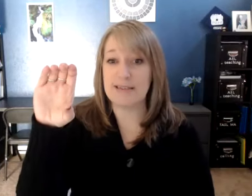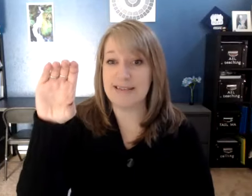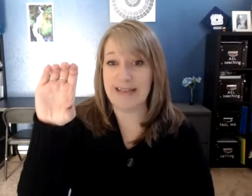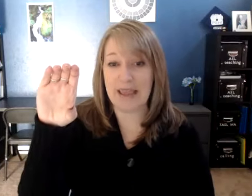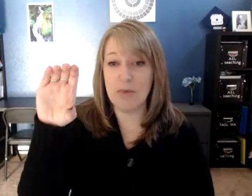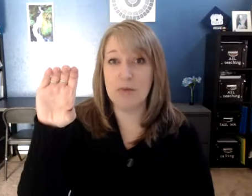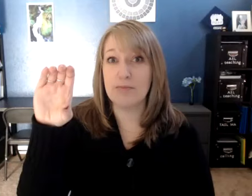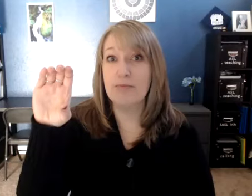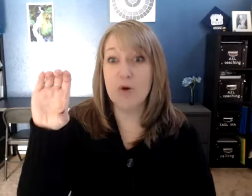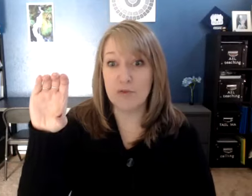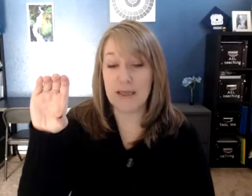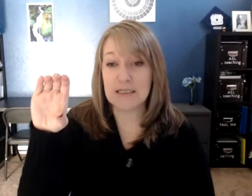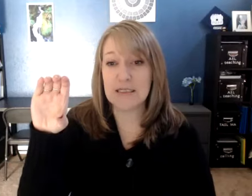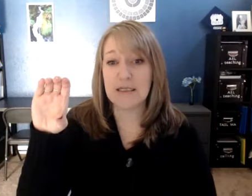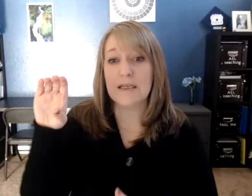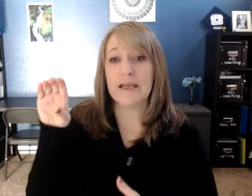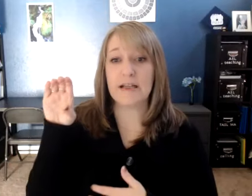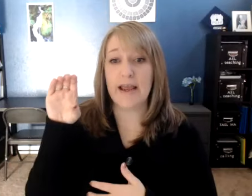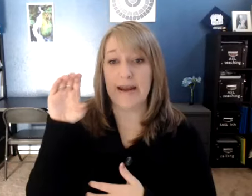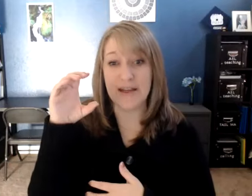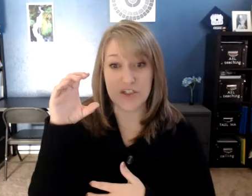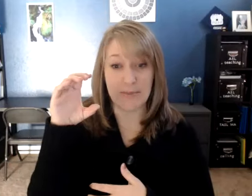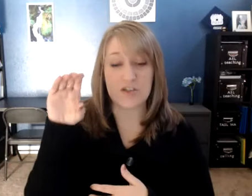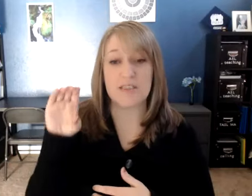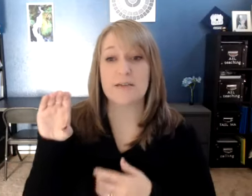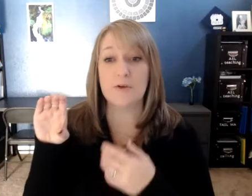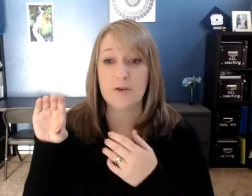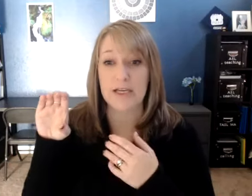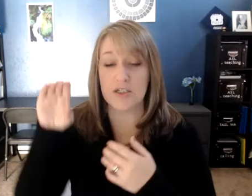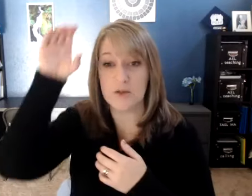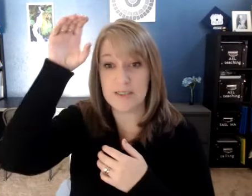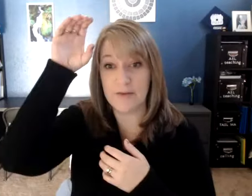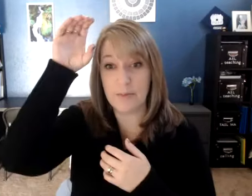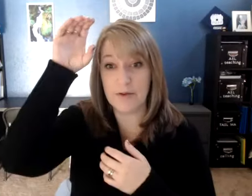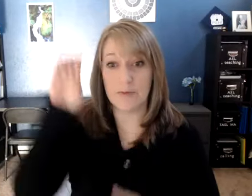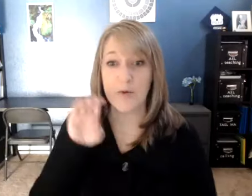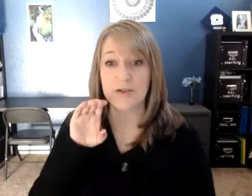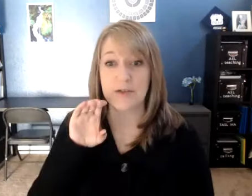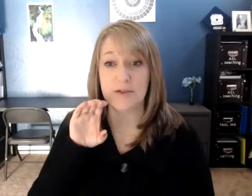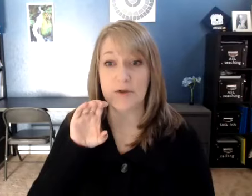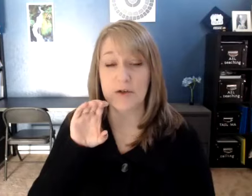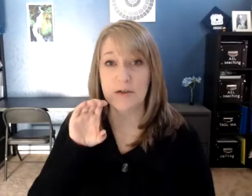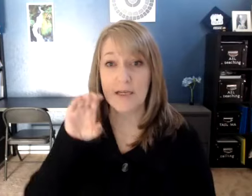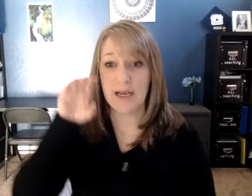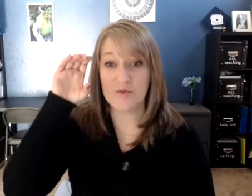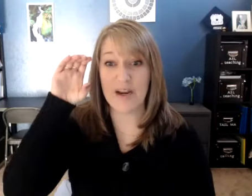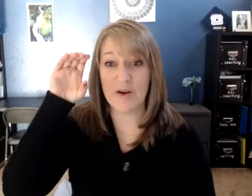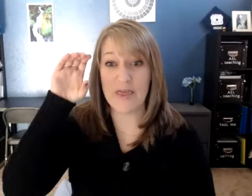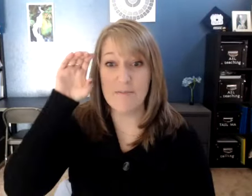the same movement, and hand shape is just a different location. So instead of up here for a boy or down here for a girl, it's right here in the